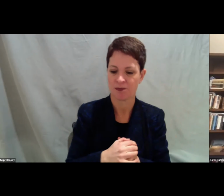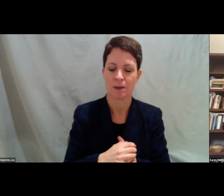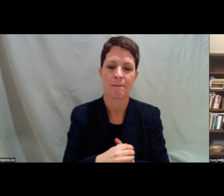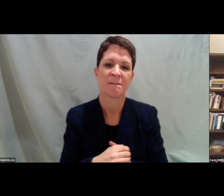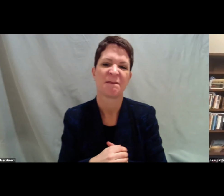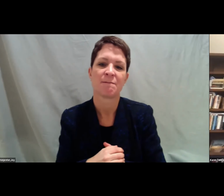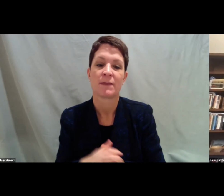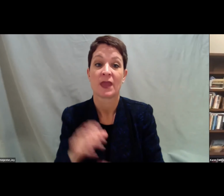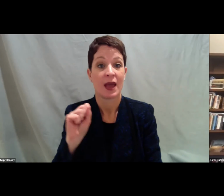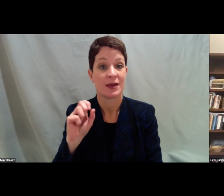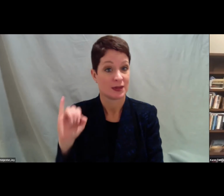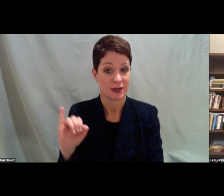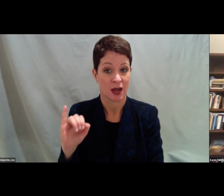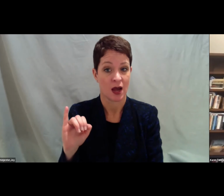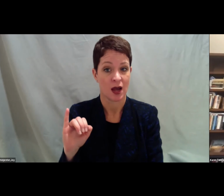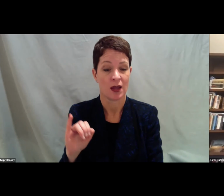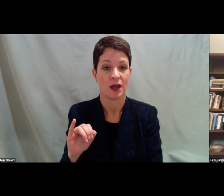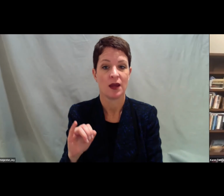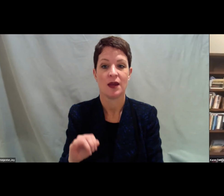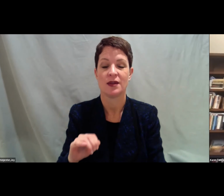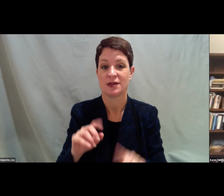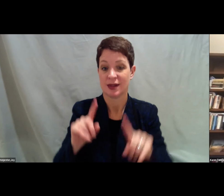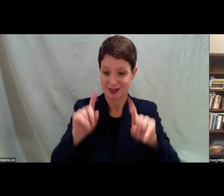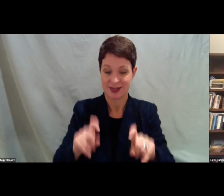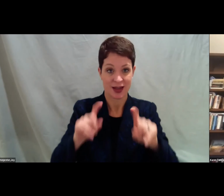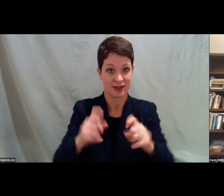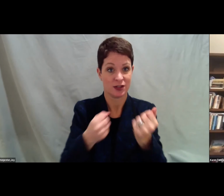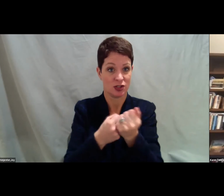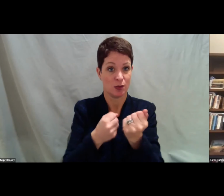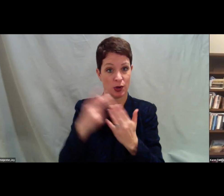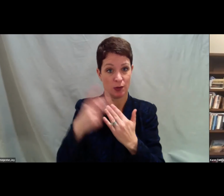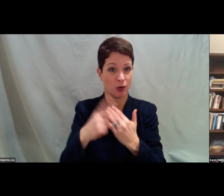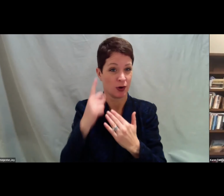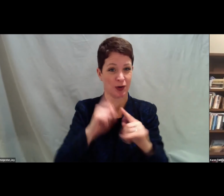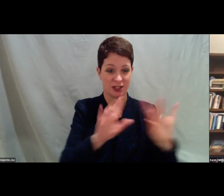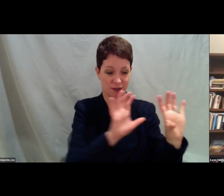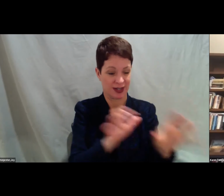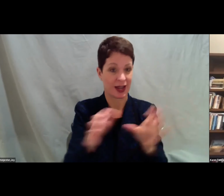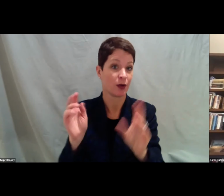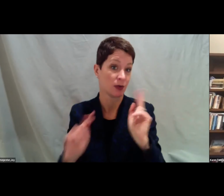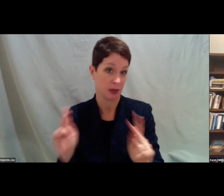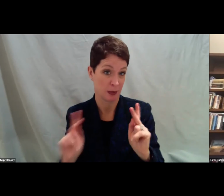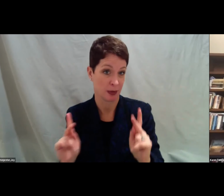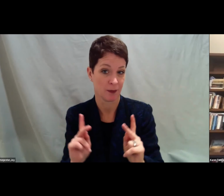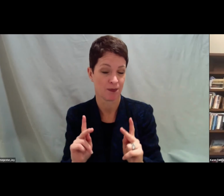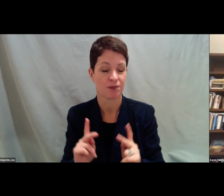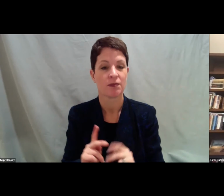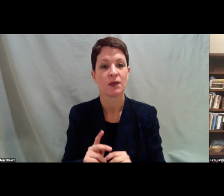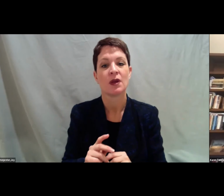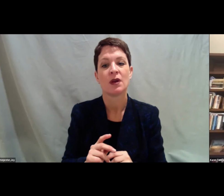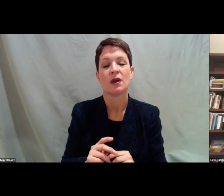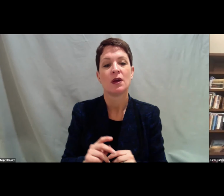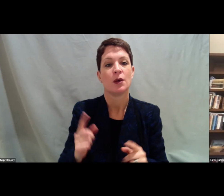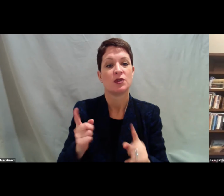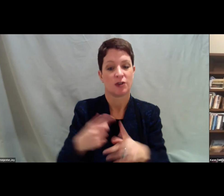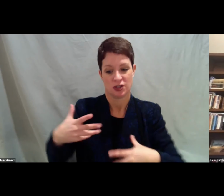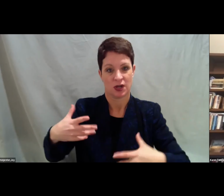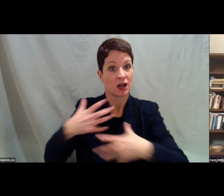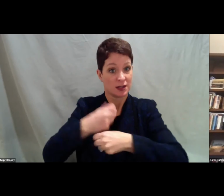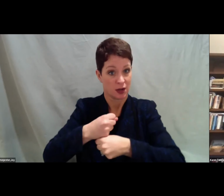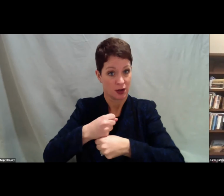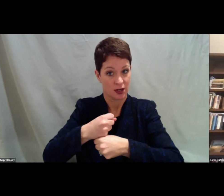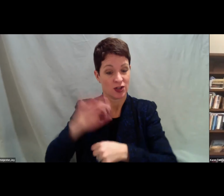So SSI is a means-tested income support program for certain categories of people. It originated as a consolidation